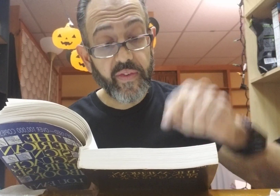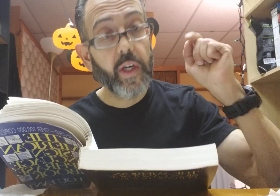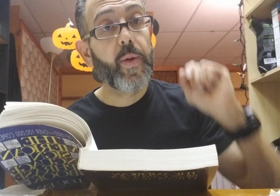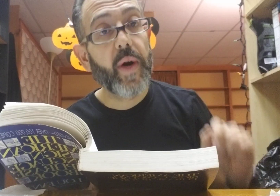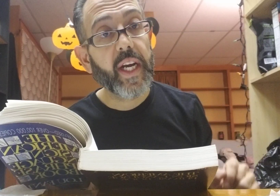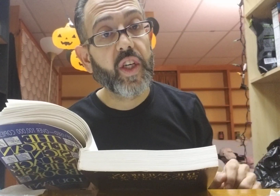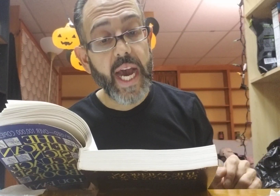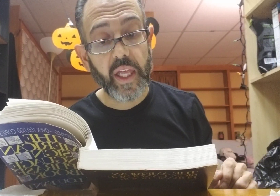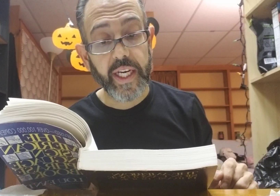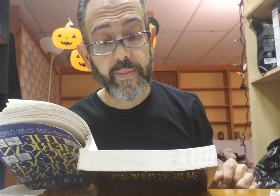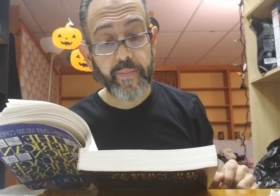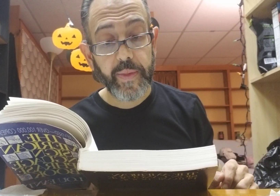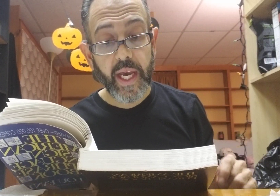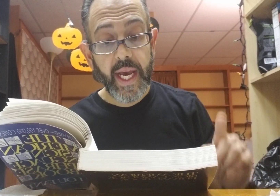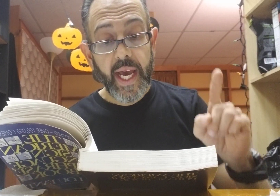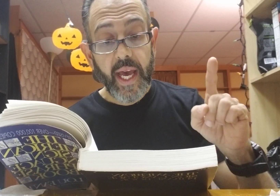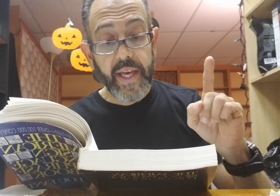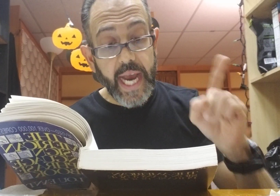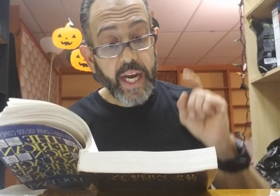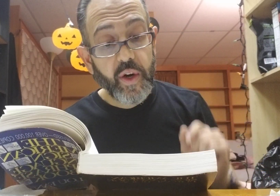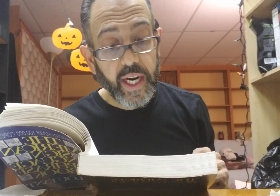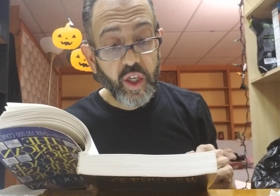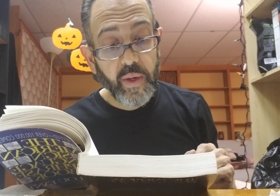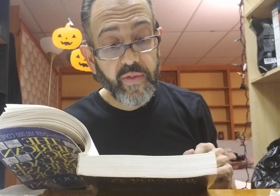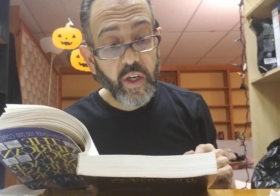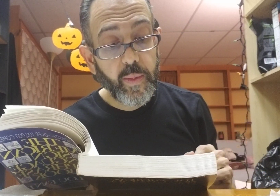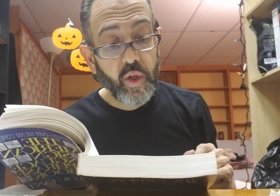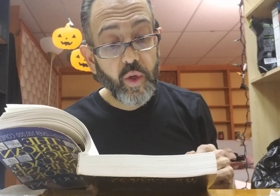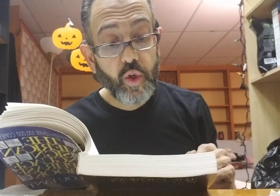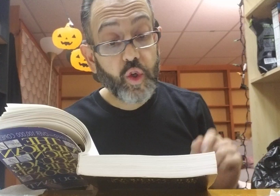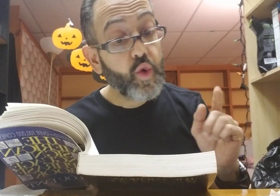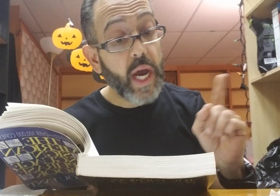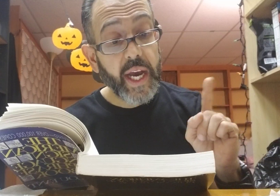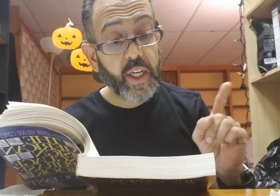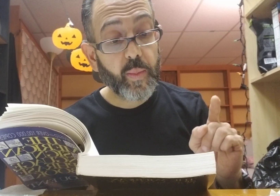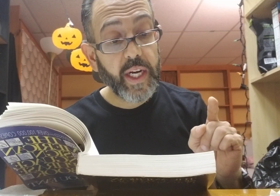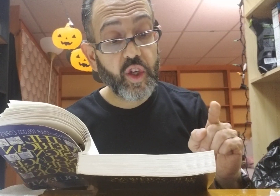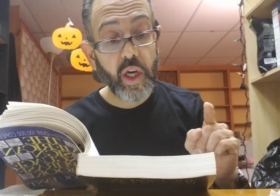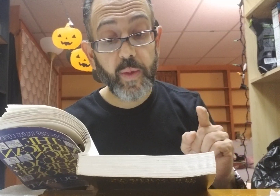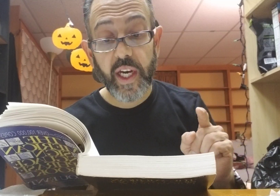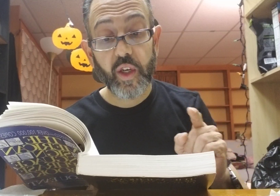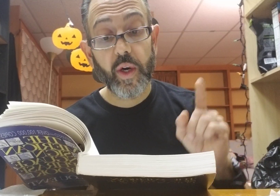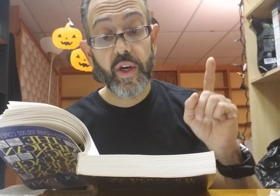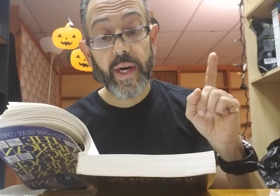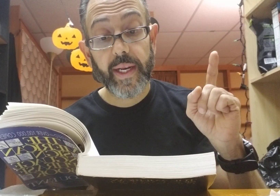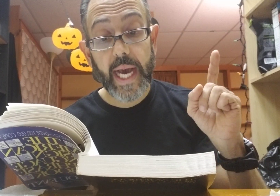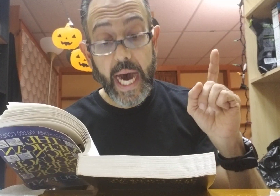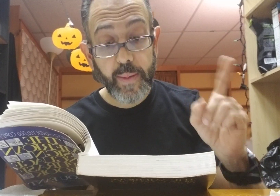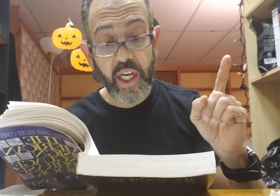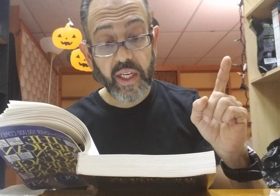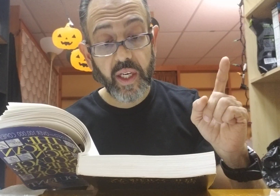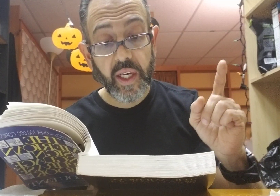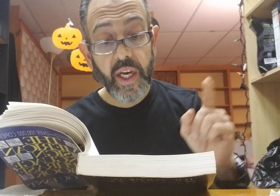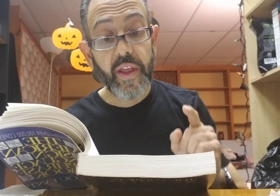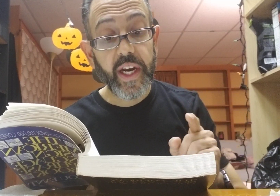verb directionality. The non-directional verbs do not express subject or direct object.